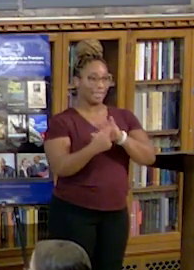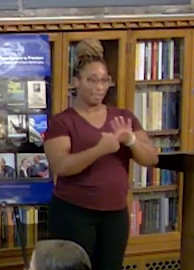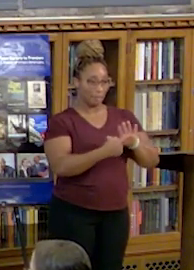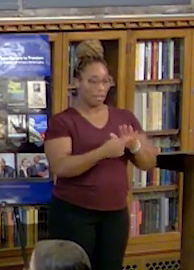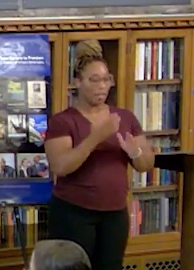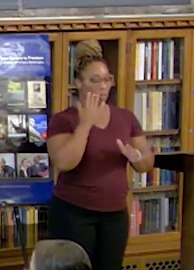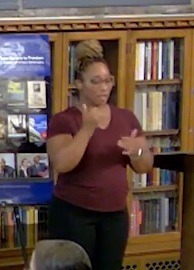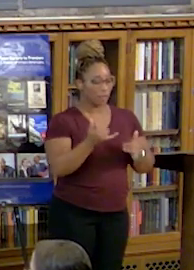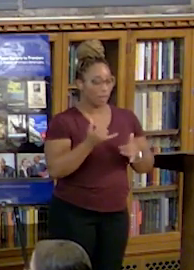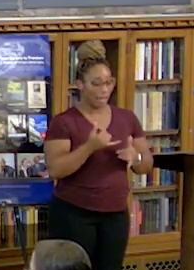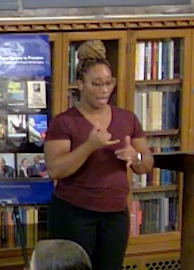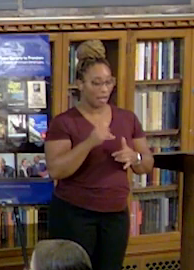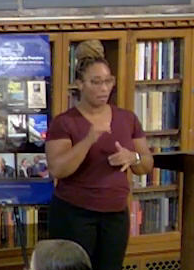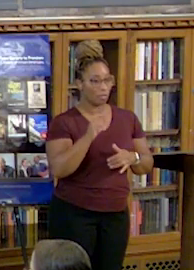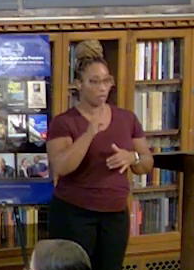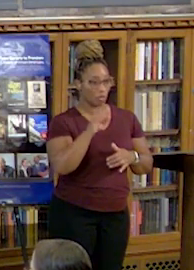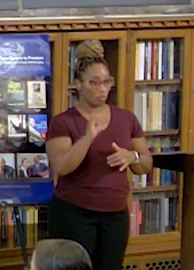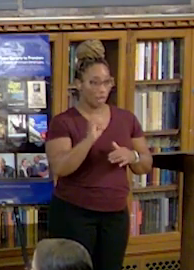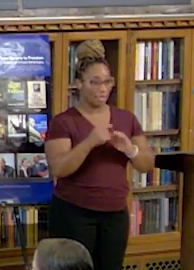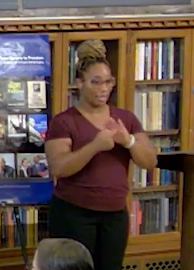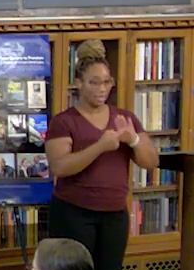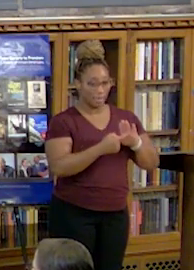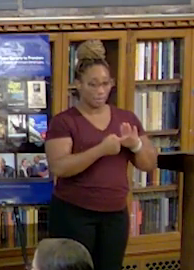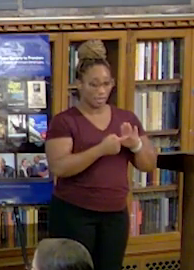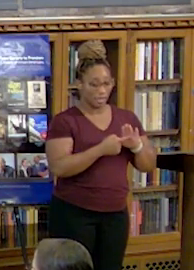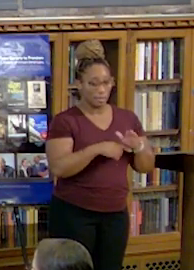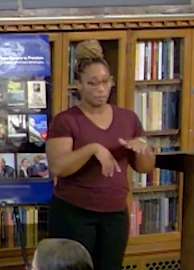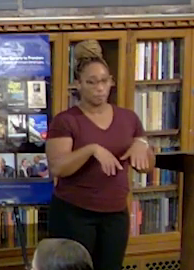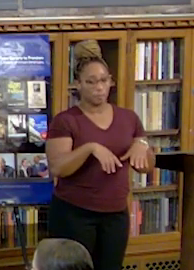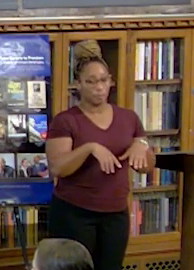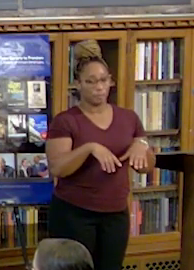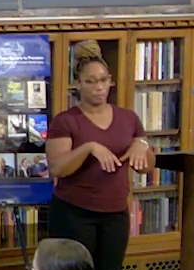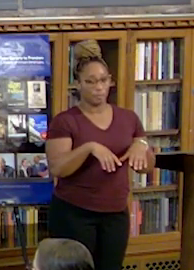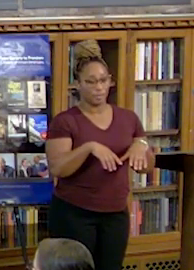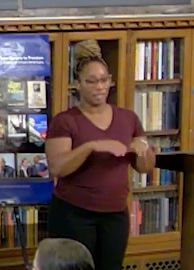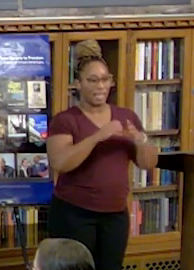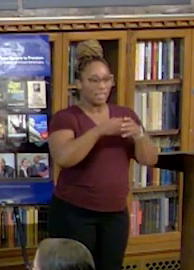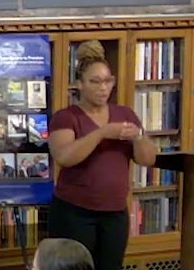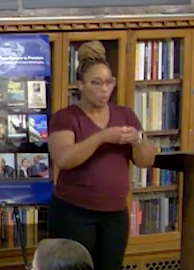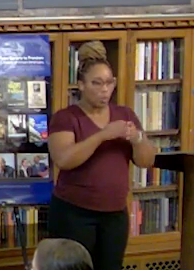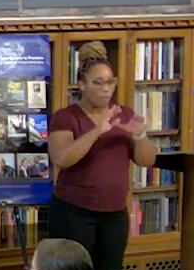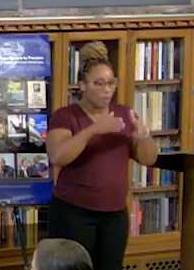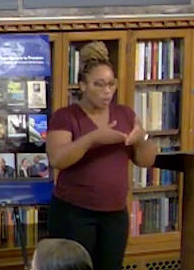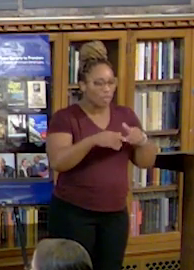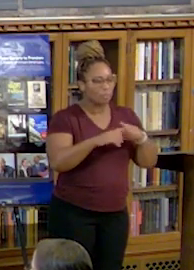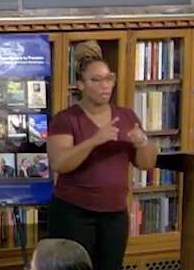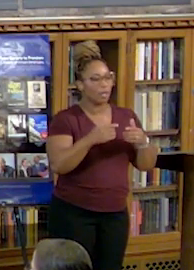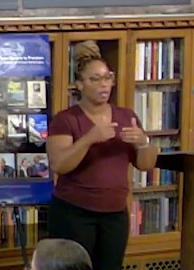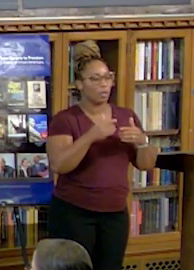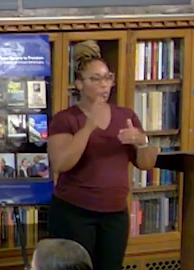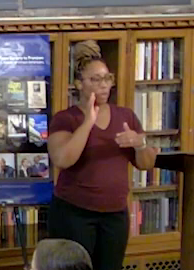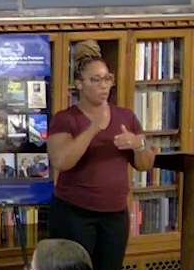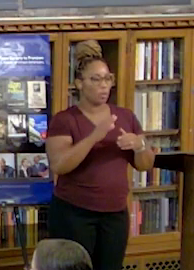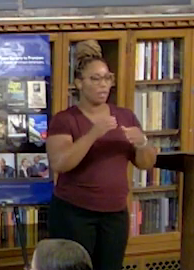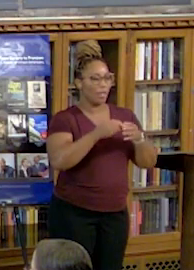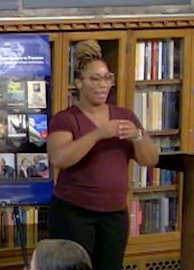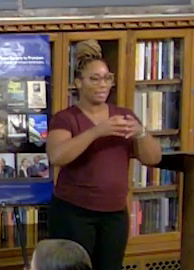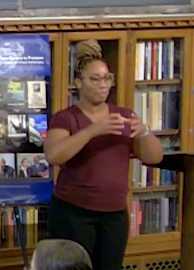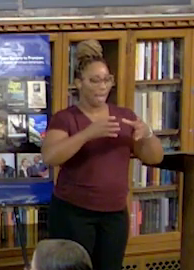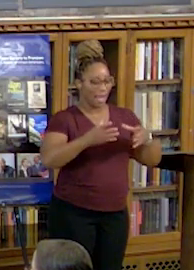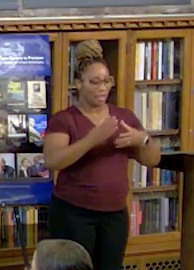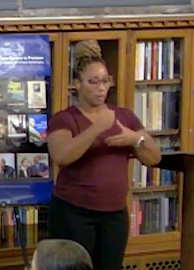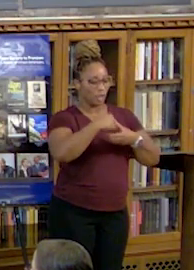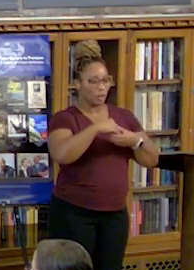right now our race exhibit has it's a core um it's a core Focus but we are going to expand that to